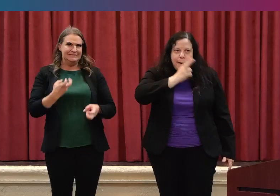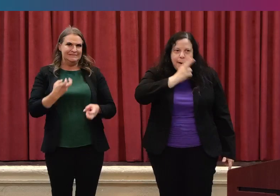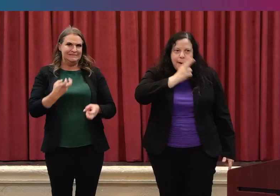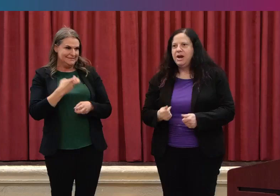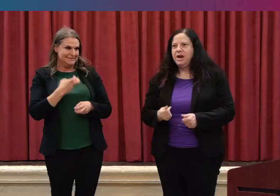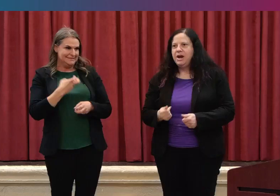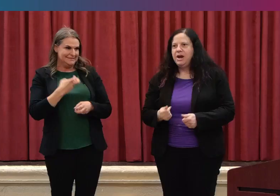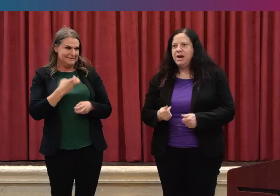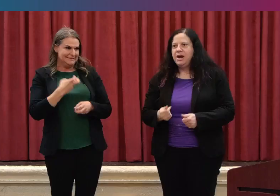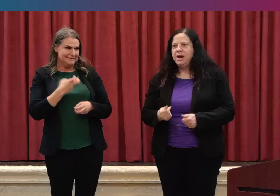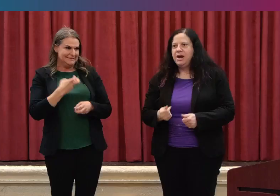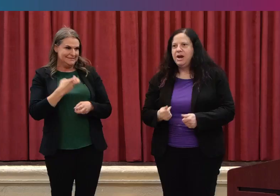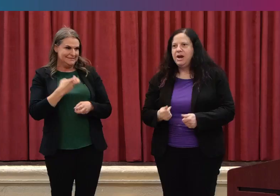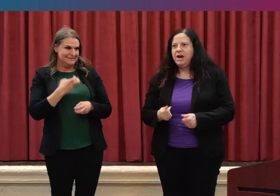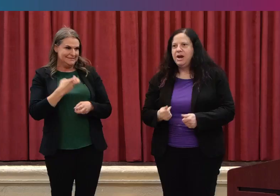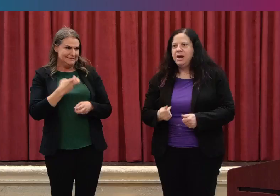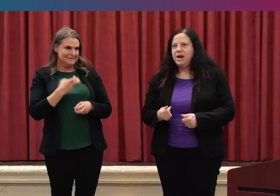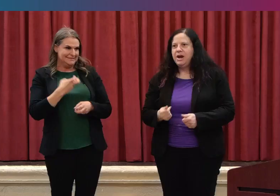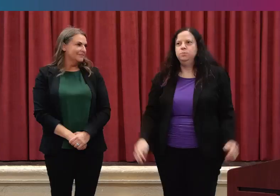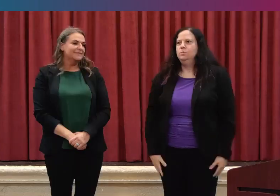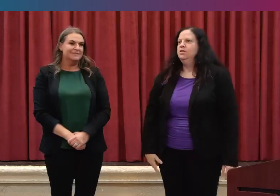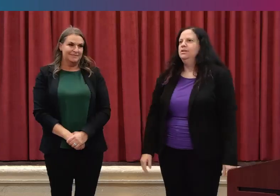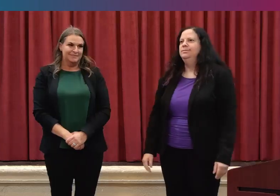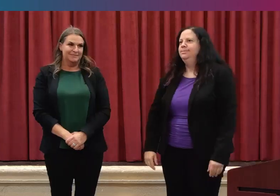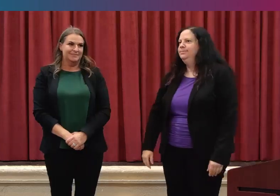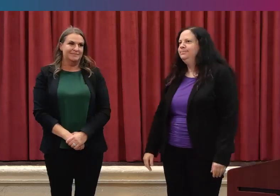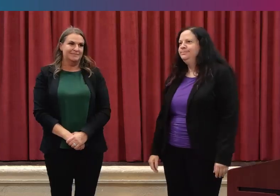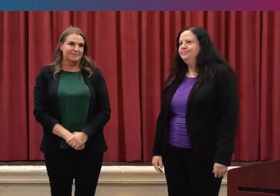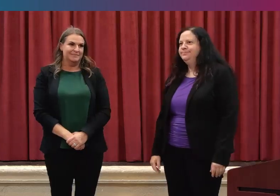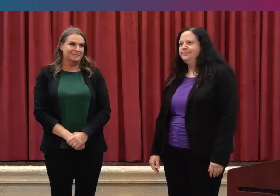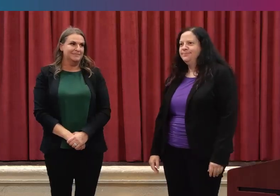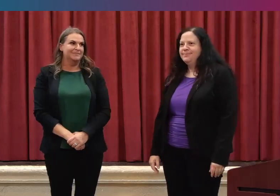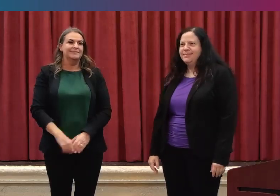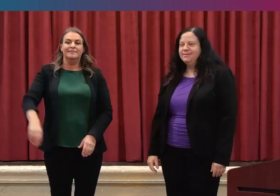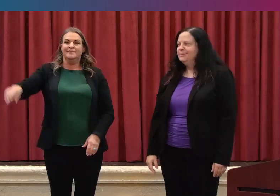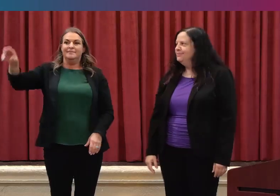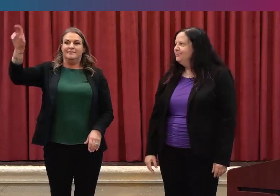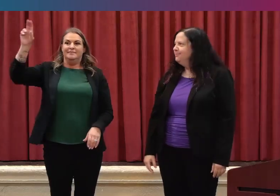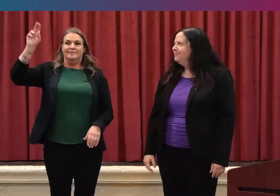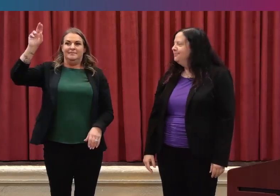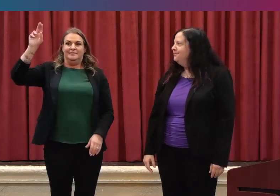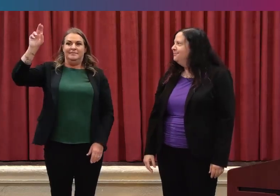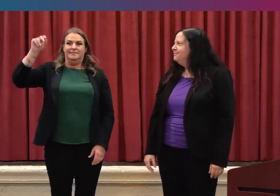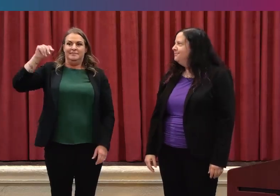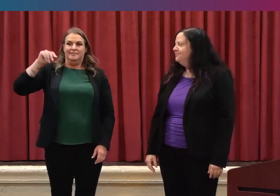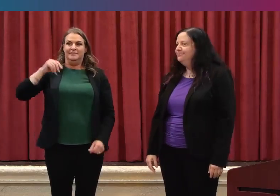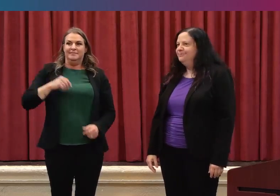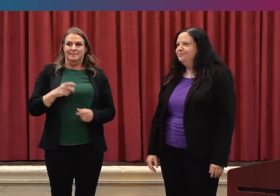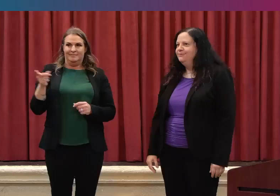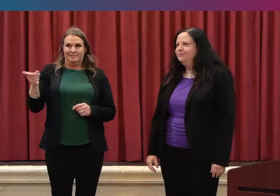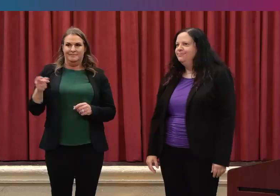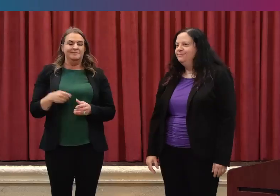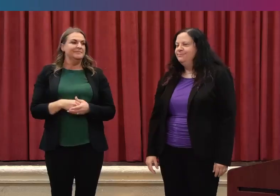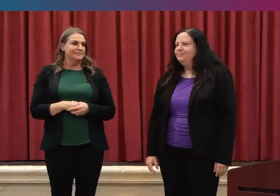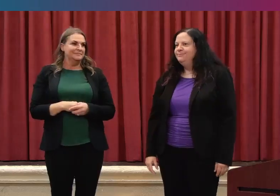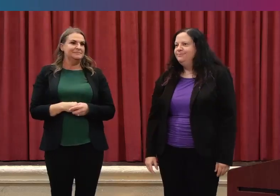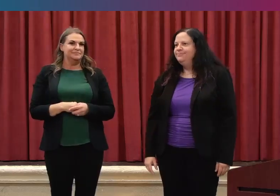Yeah, the salon is required to pay. The deaf and hard of hearing individuals who need that communication access are not required to pay.